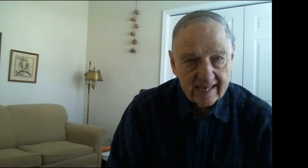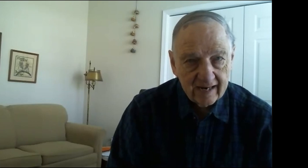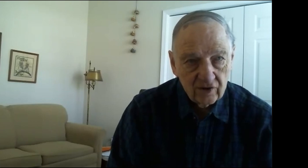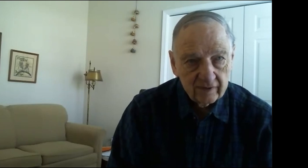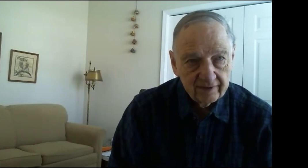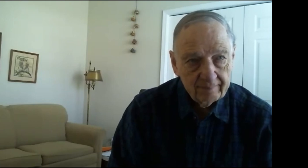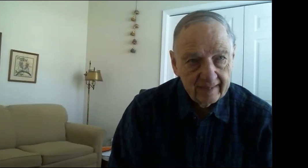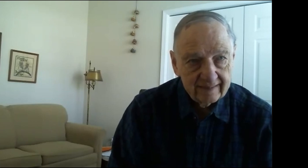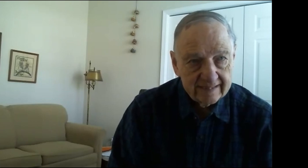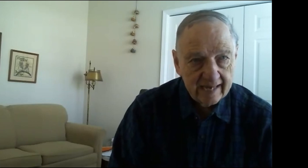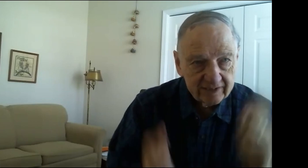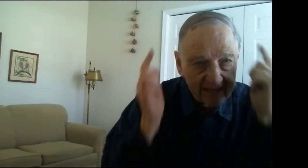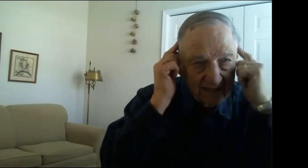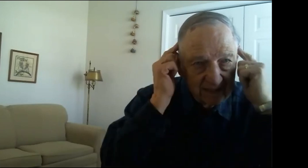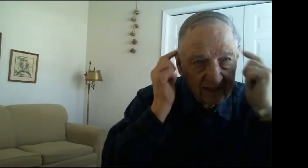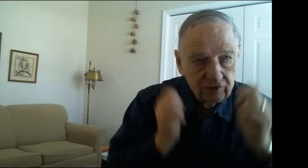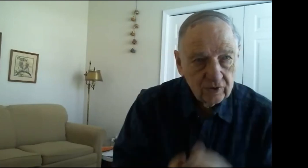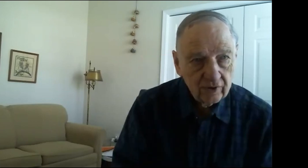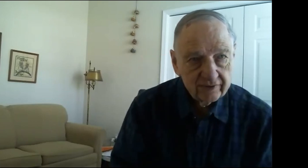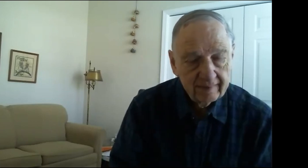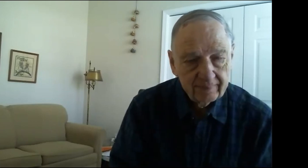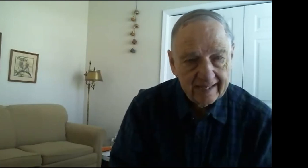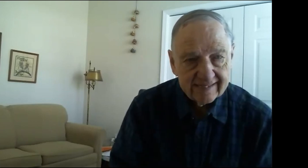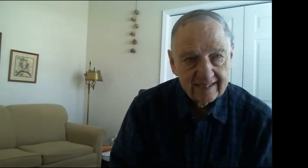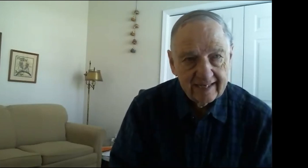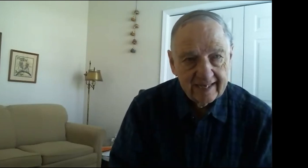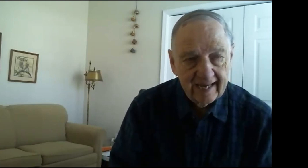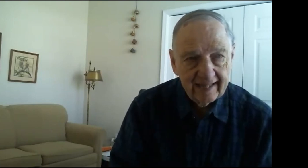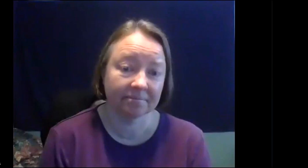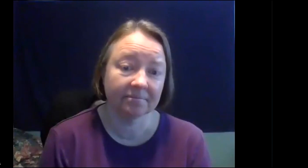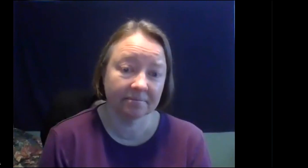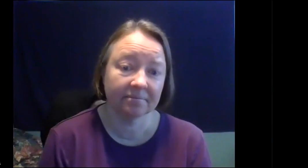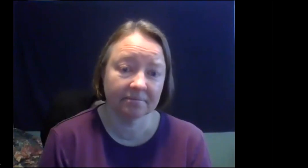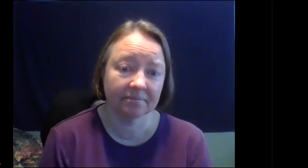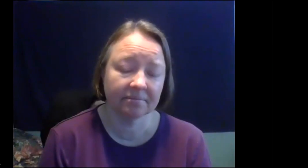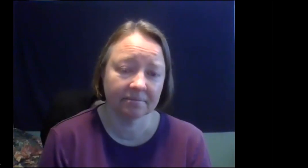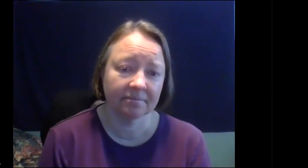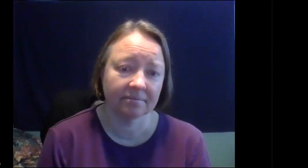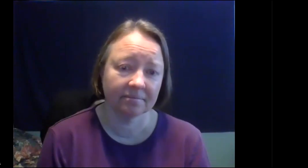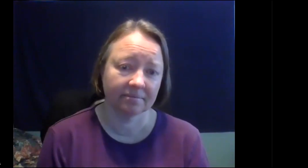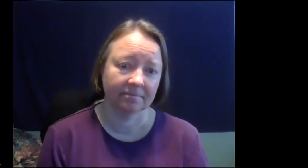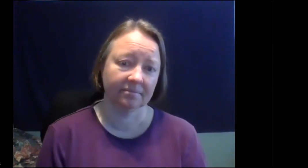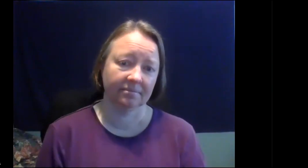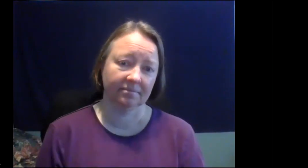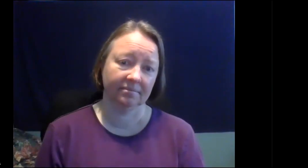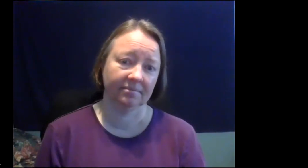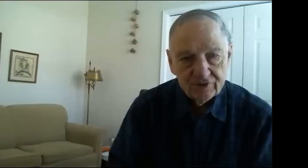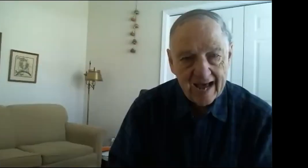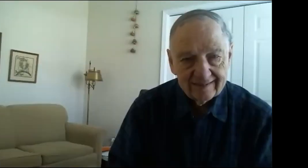a cochlear implant. He's actually got 2 cochlear implants. And some deaf people do not